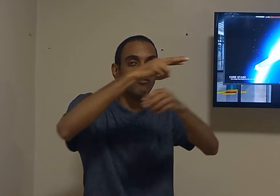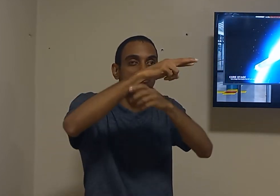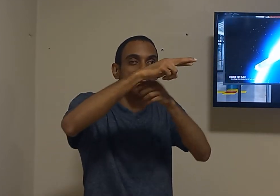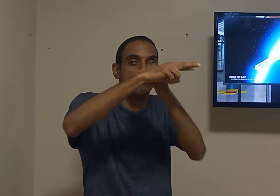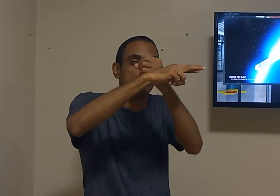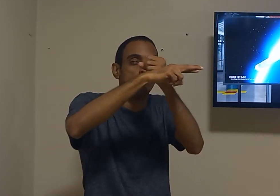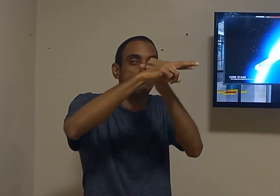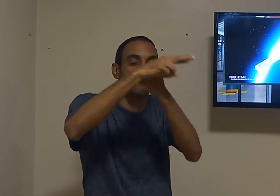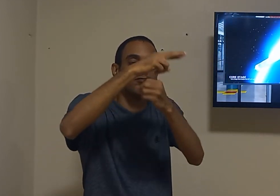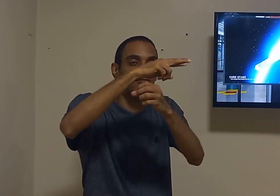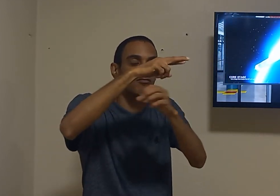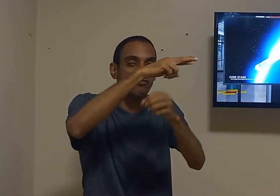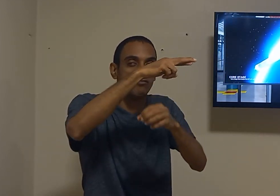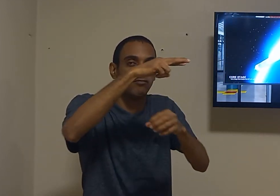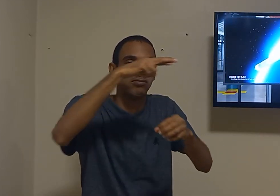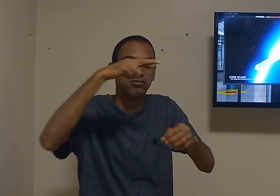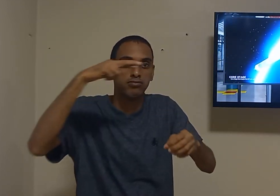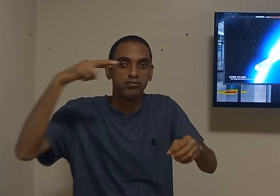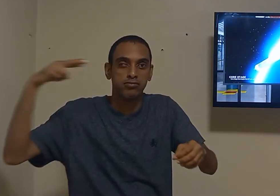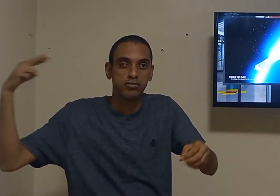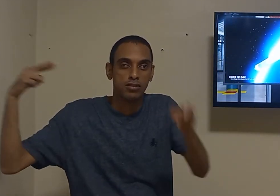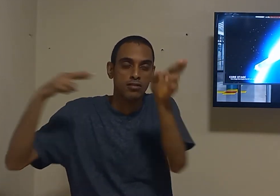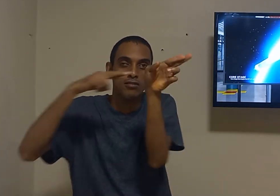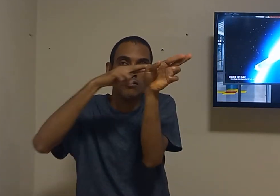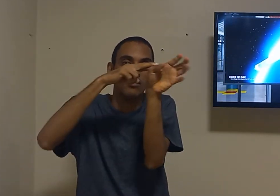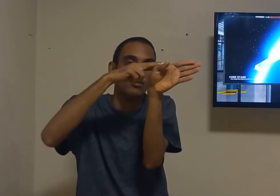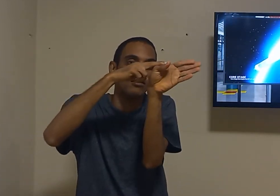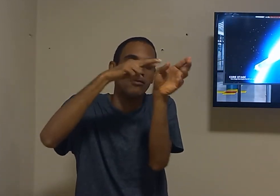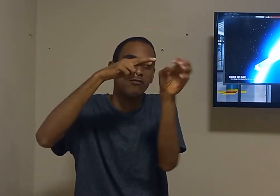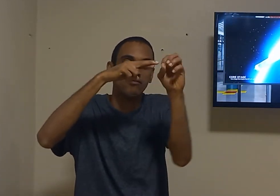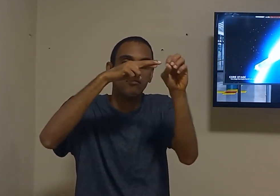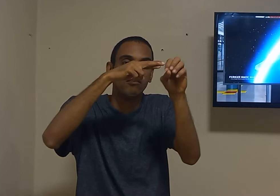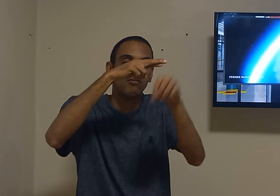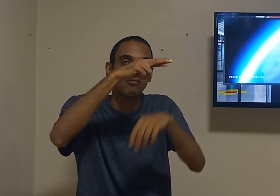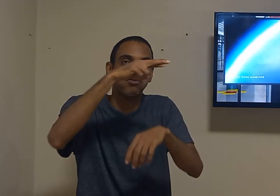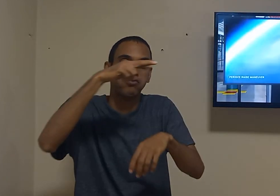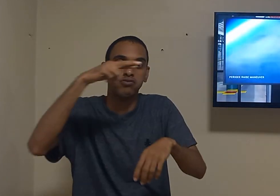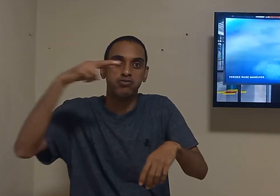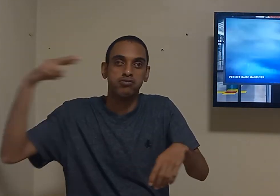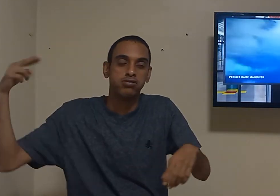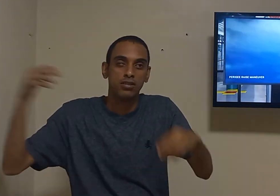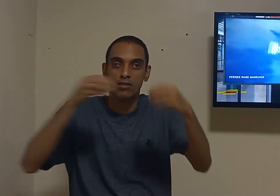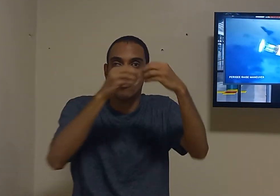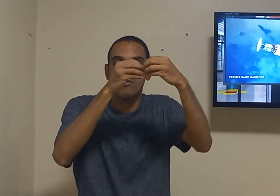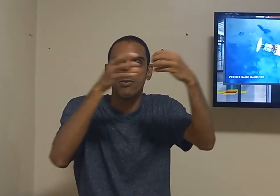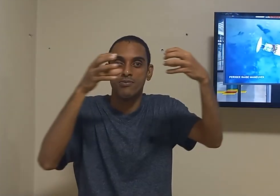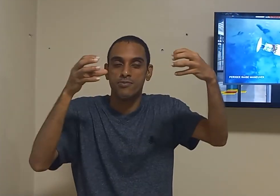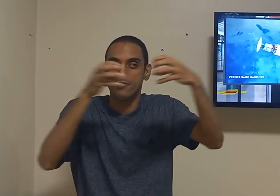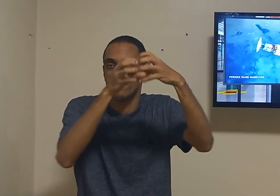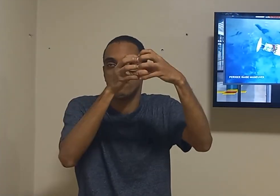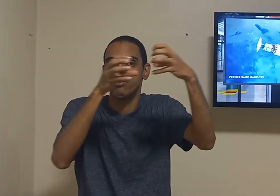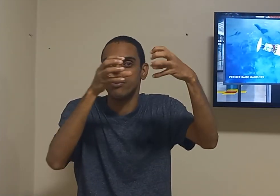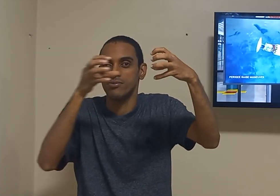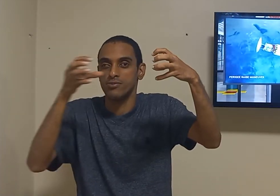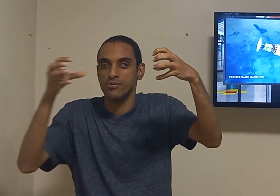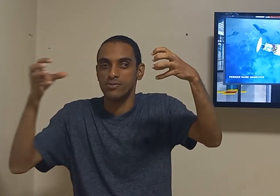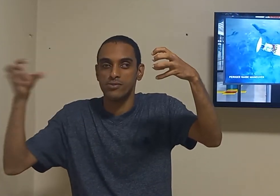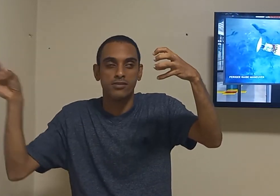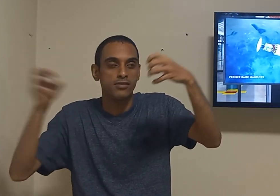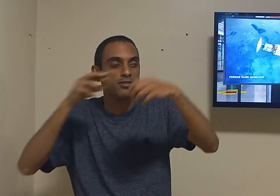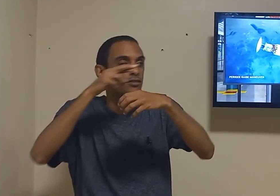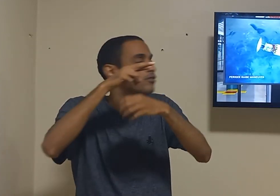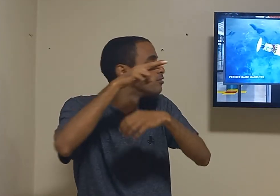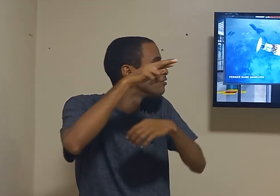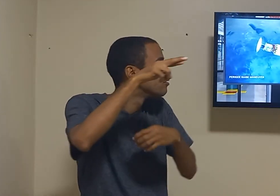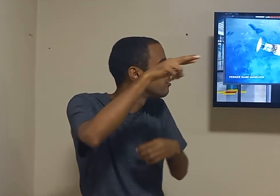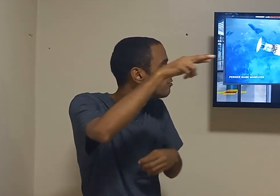to this, the interim cryogenic propulsion stage, or ICPS. It's going to make its first maneuver to raise up the lowest